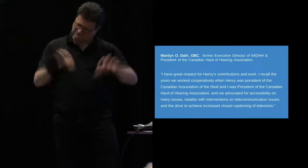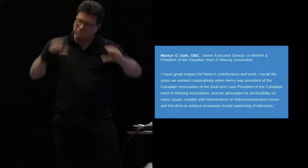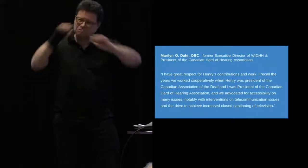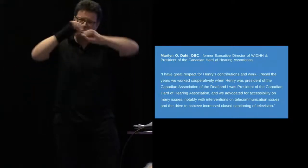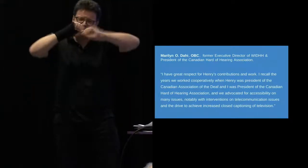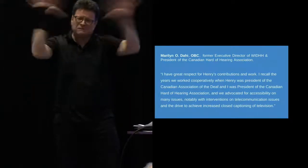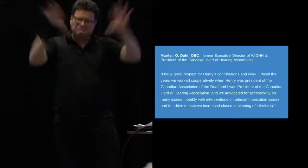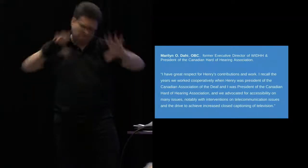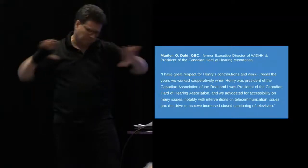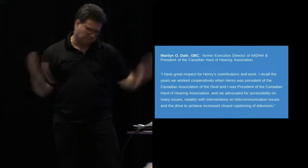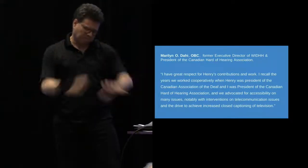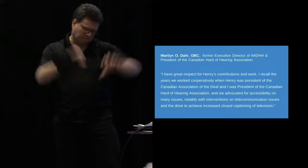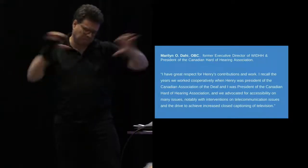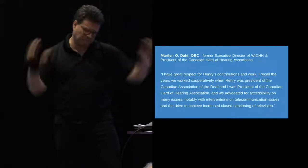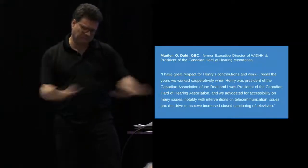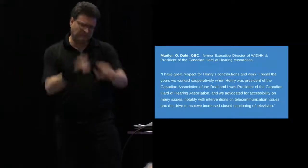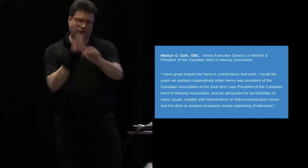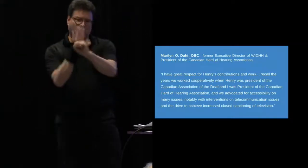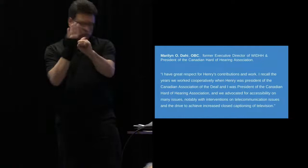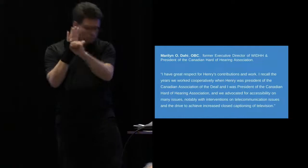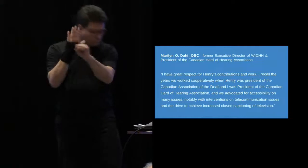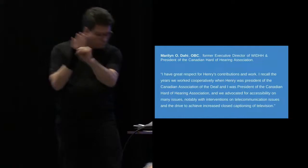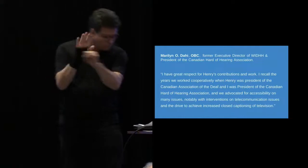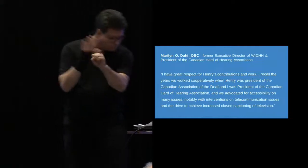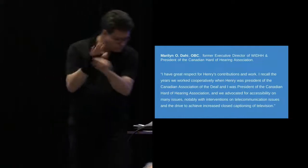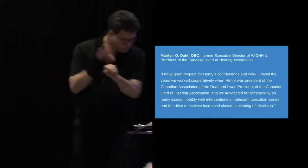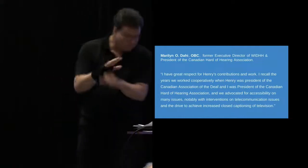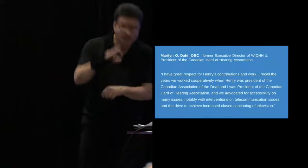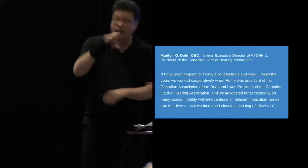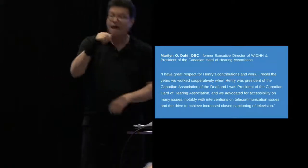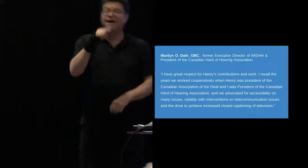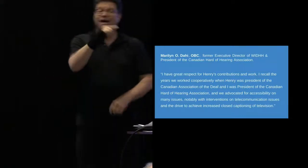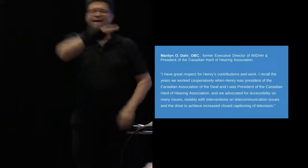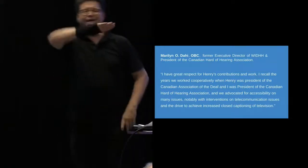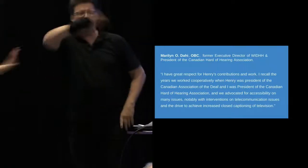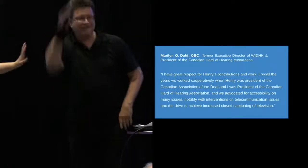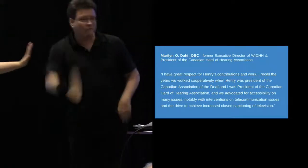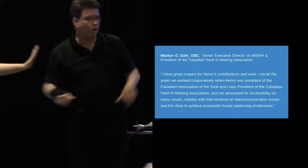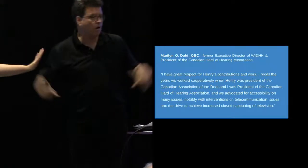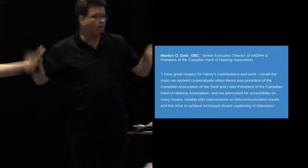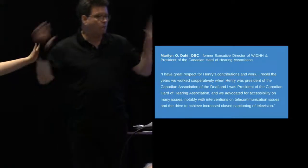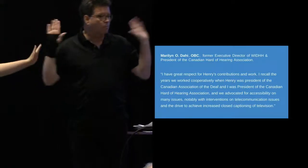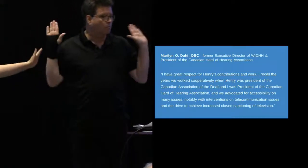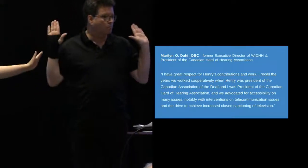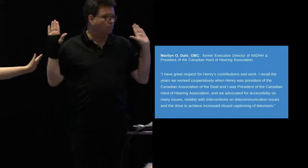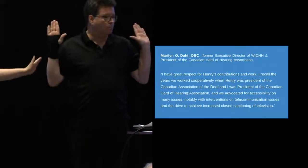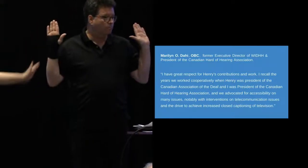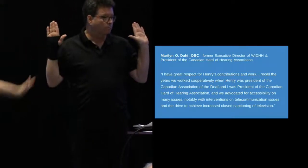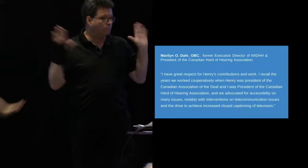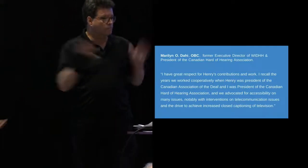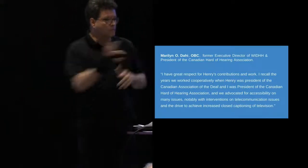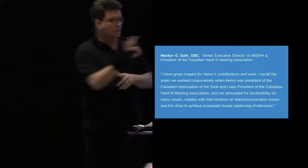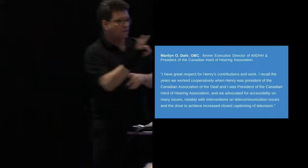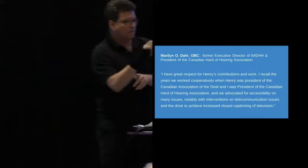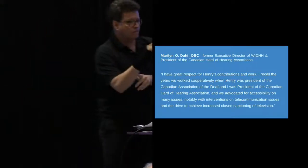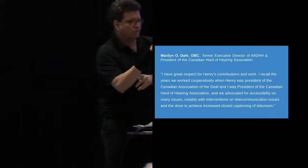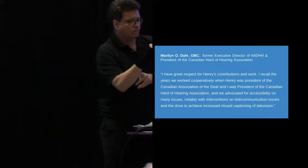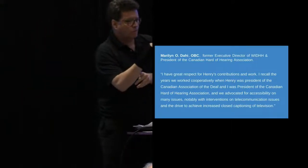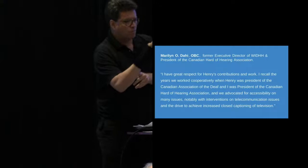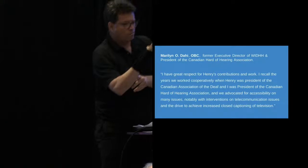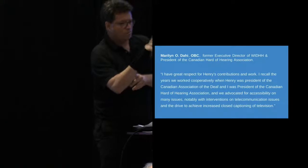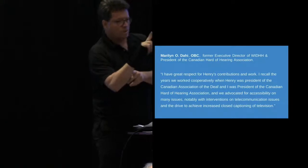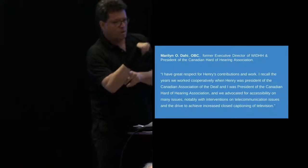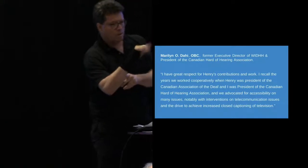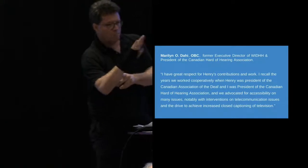Henry is formidable. He works and never ceases. His advocacy continues and he